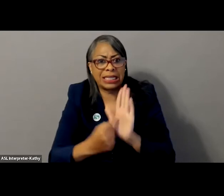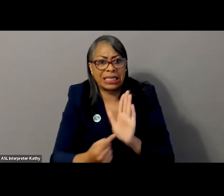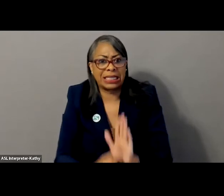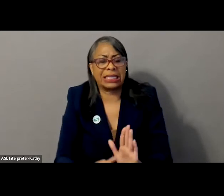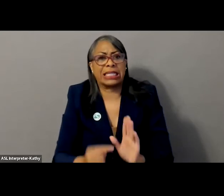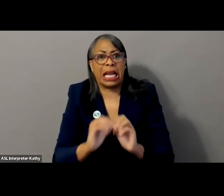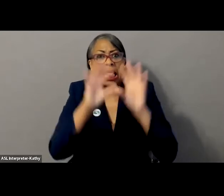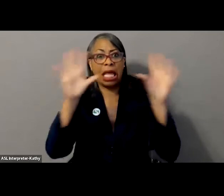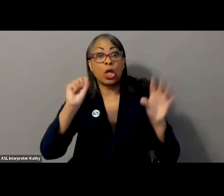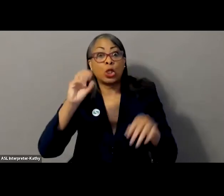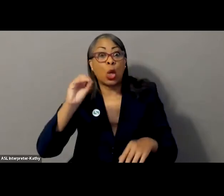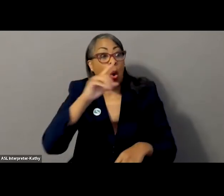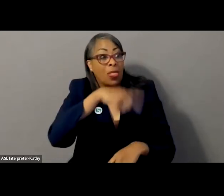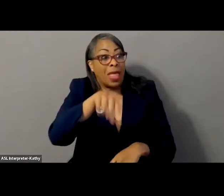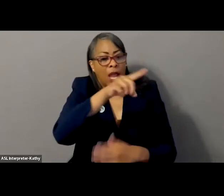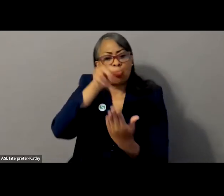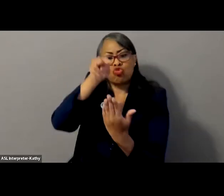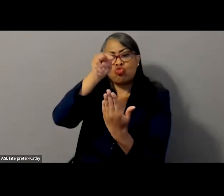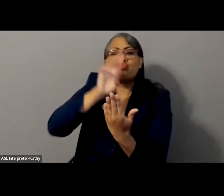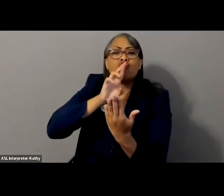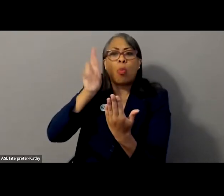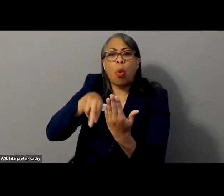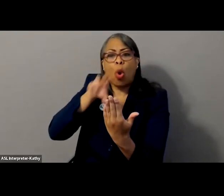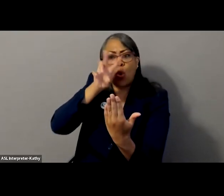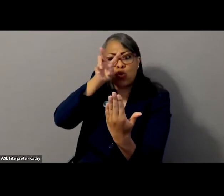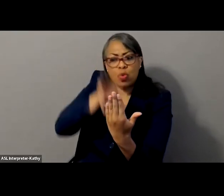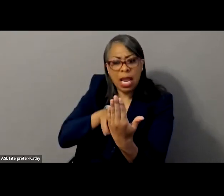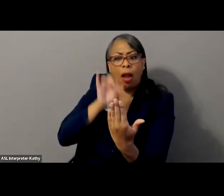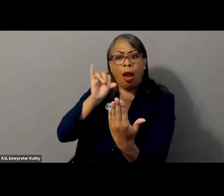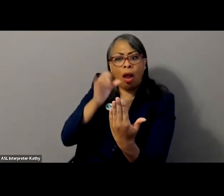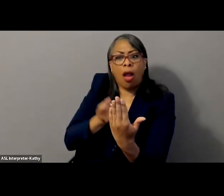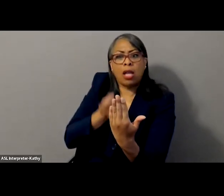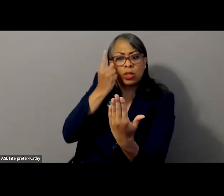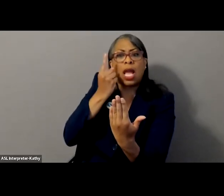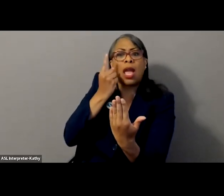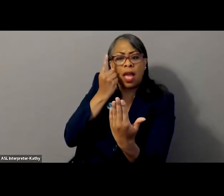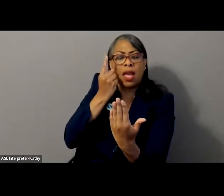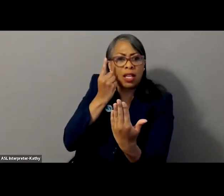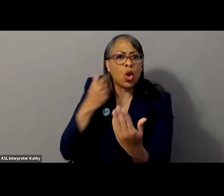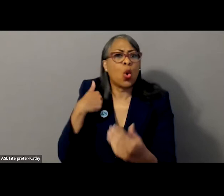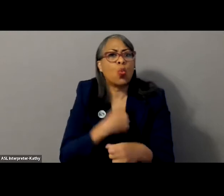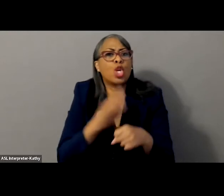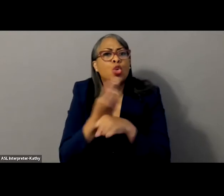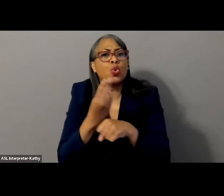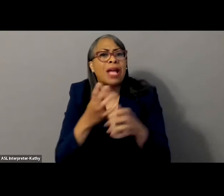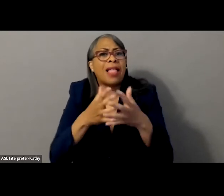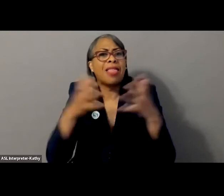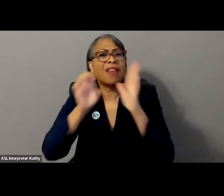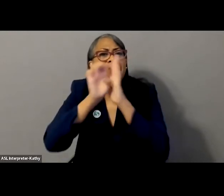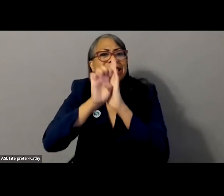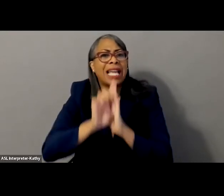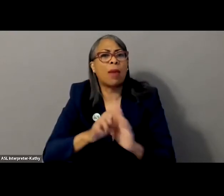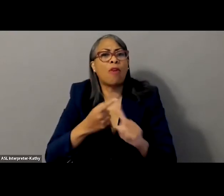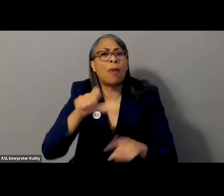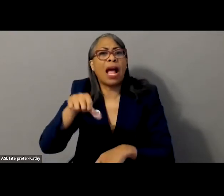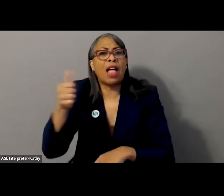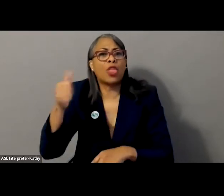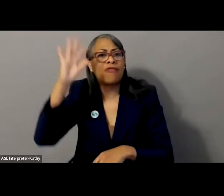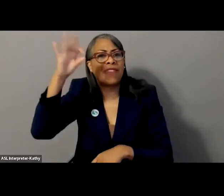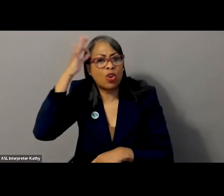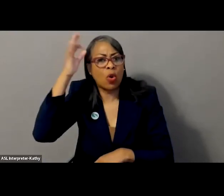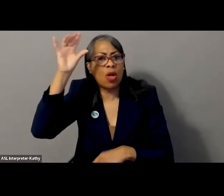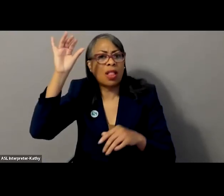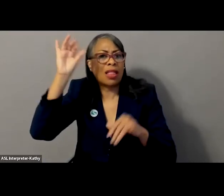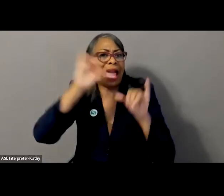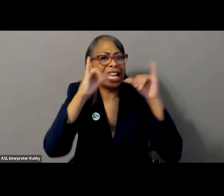reading the report could actually figure out what we were talking about. And we've used a lot of examples from other federal agencies and other